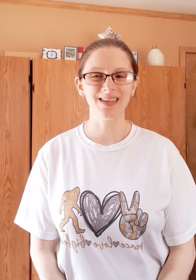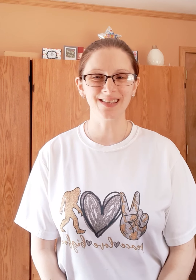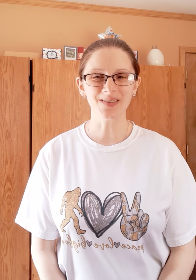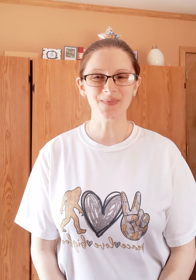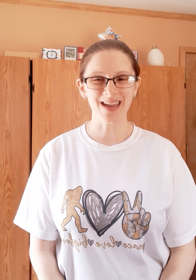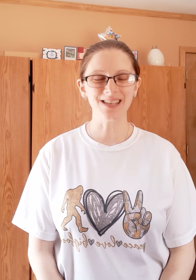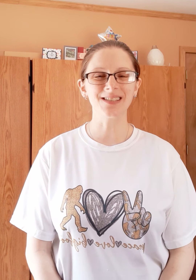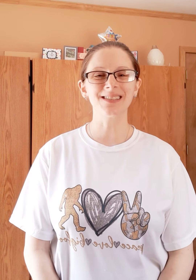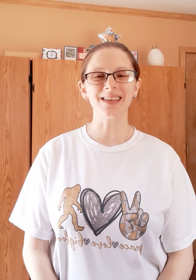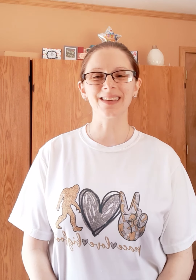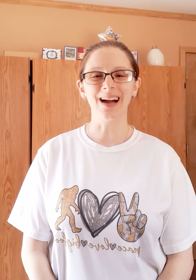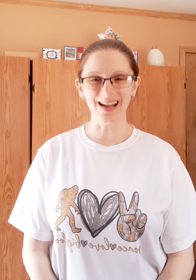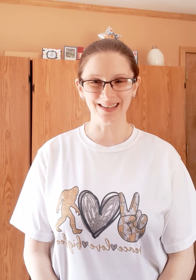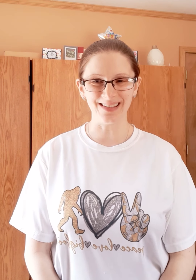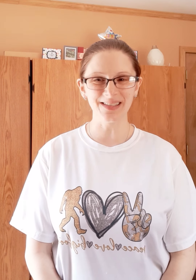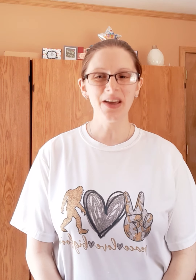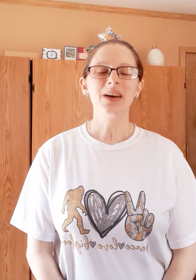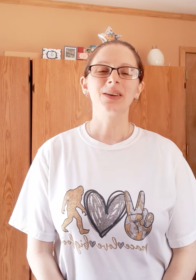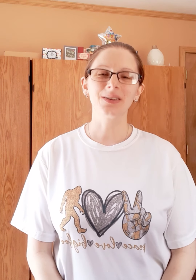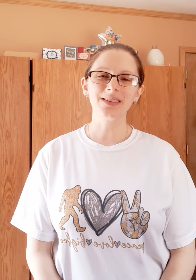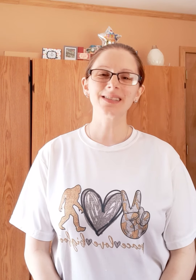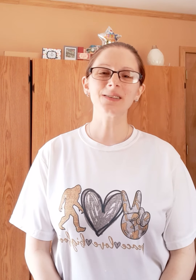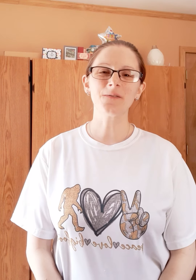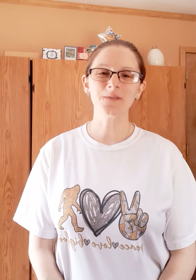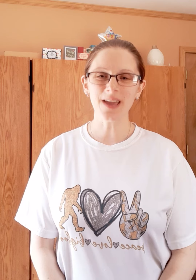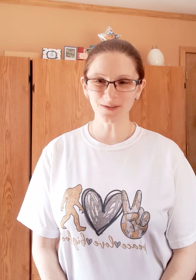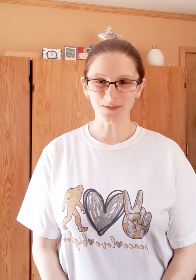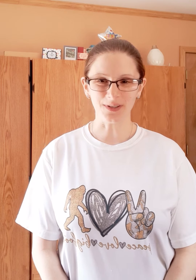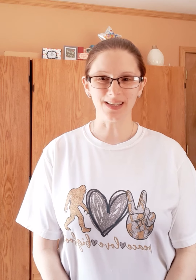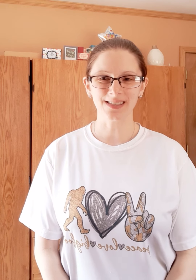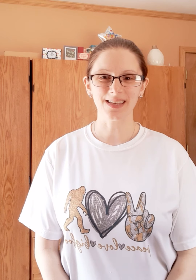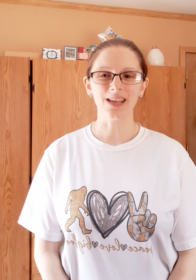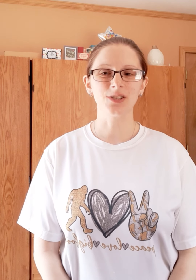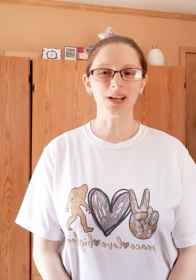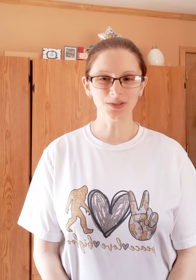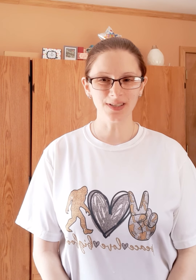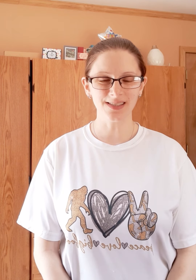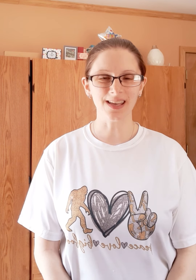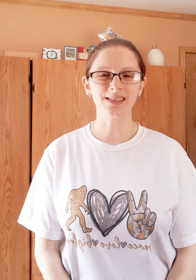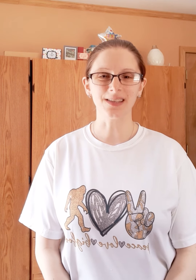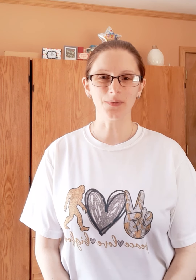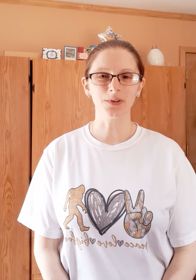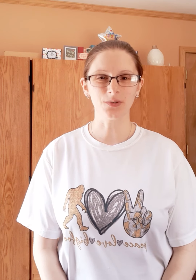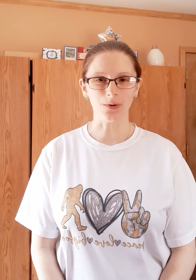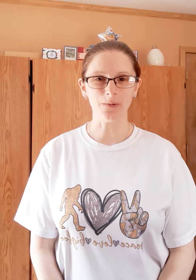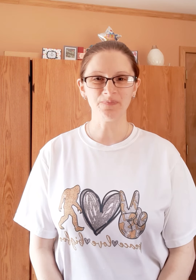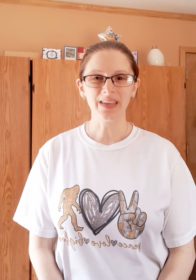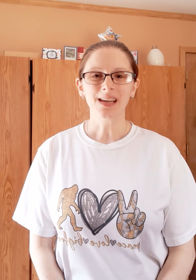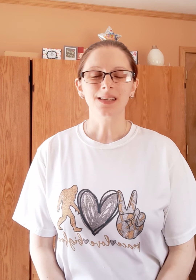peace, patience, kindness, goodness, faithfulness, gentleness, and self-control.